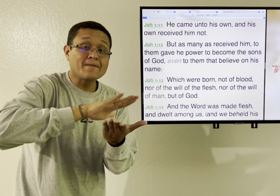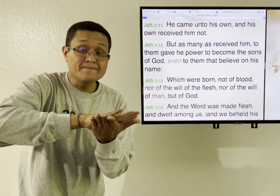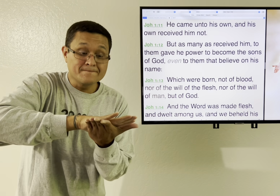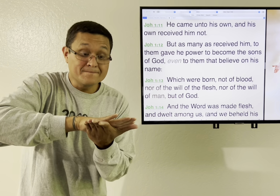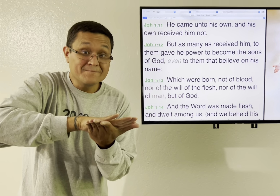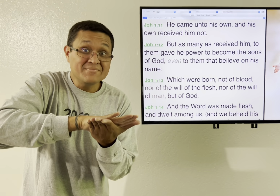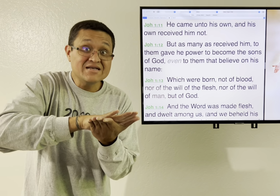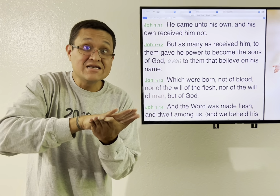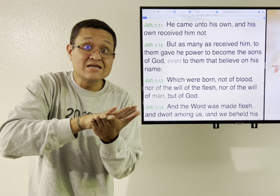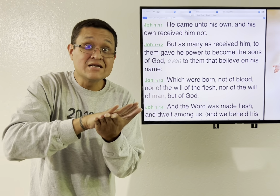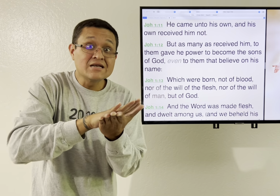to become